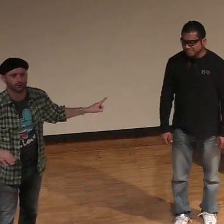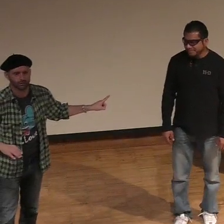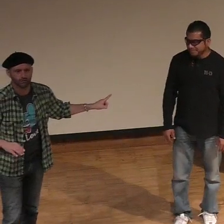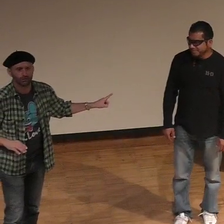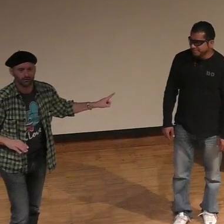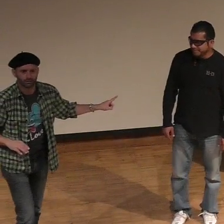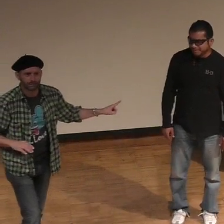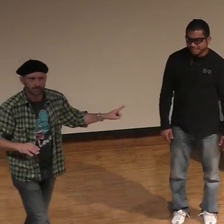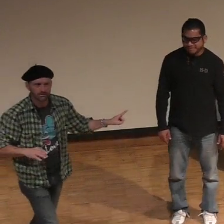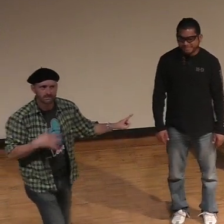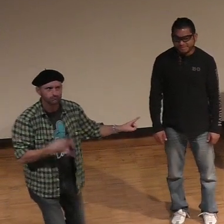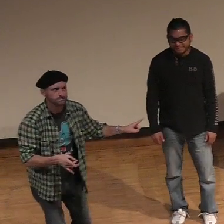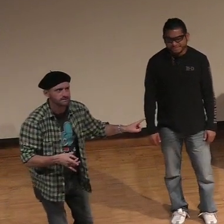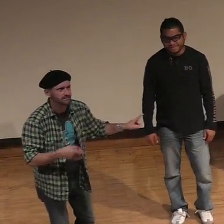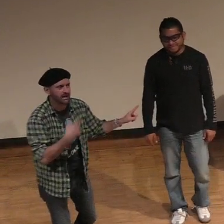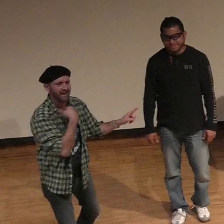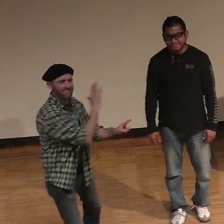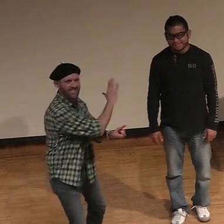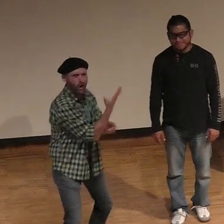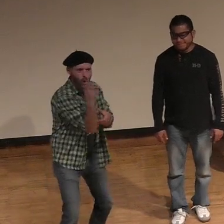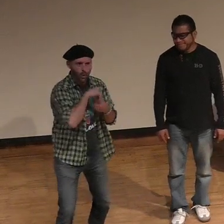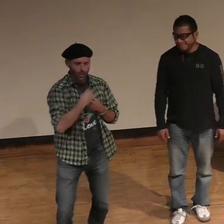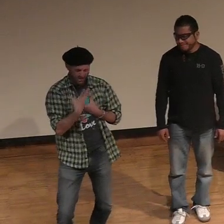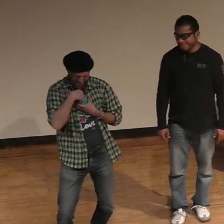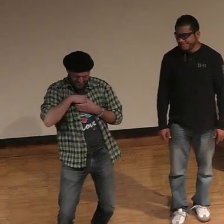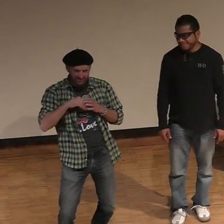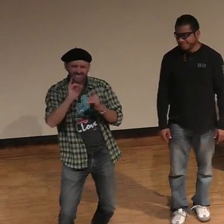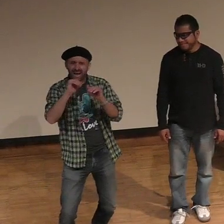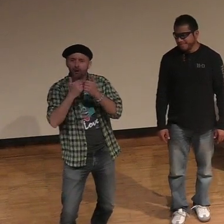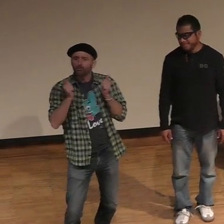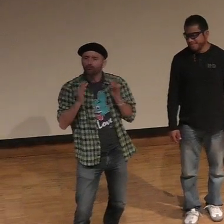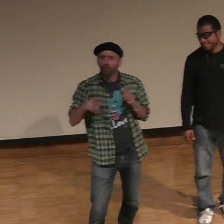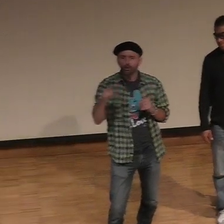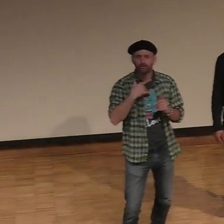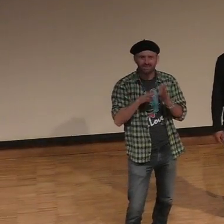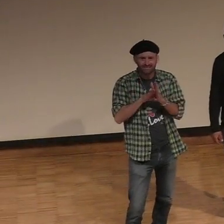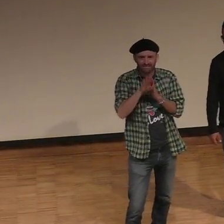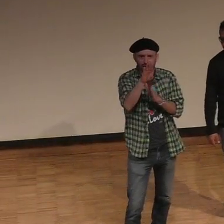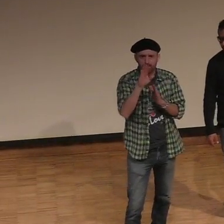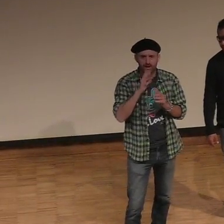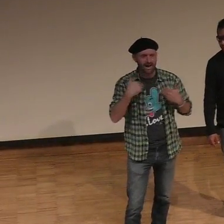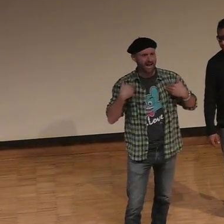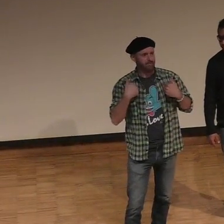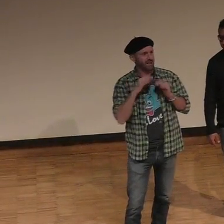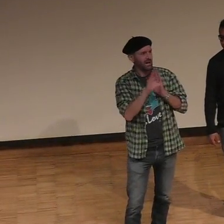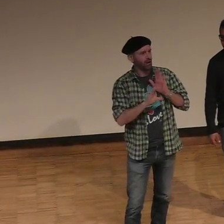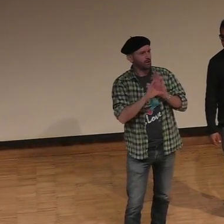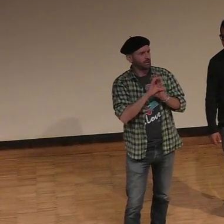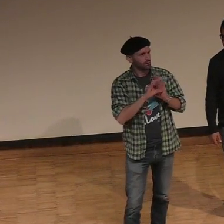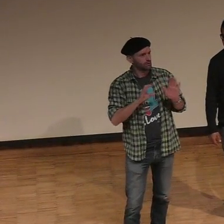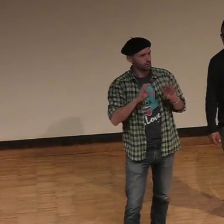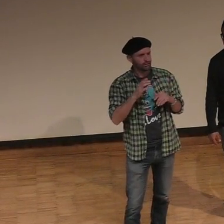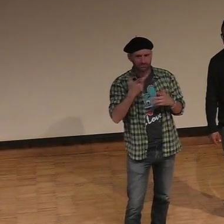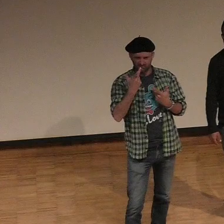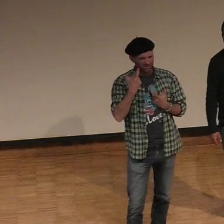own characters. It's interesting to see that they're just incorporating it into their own animal